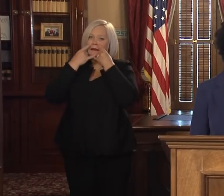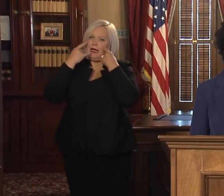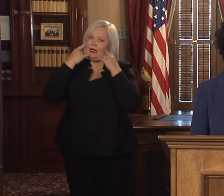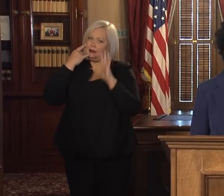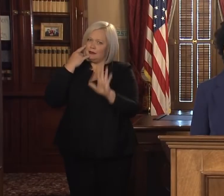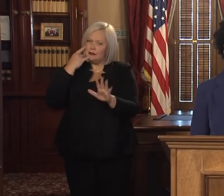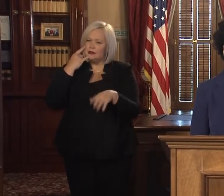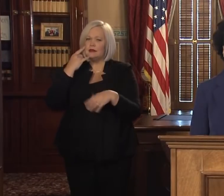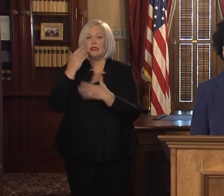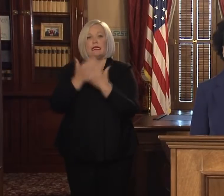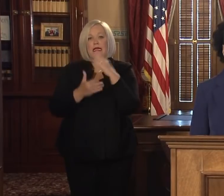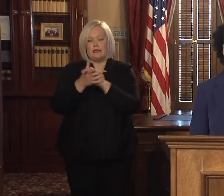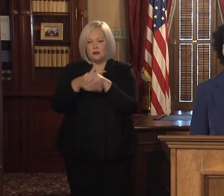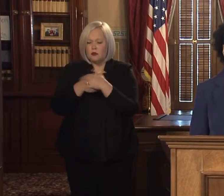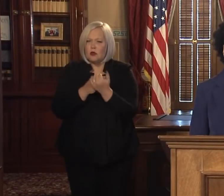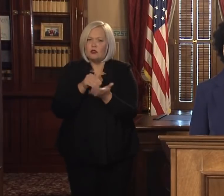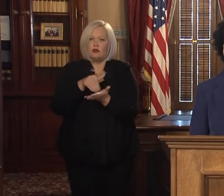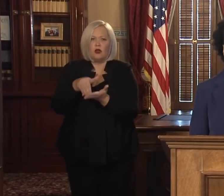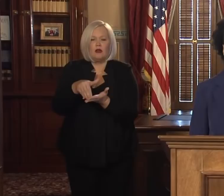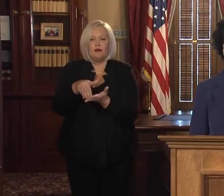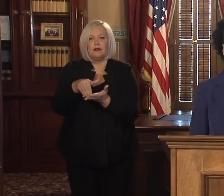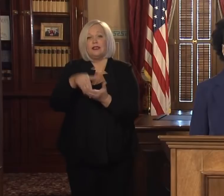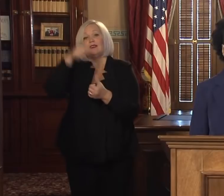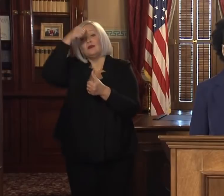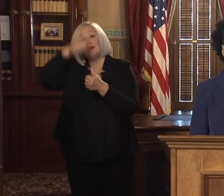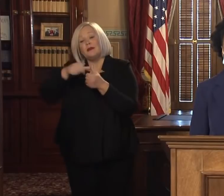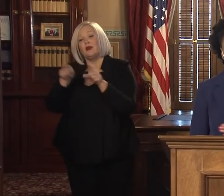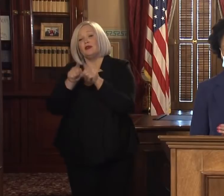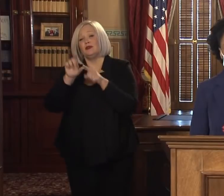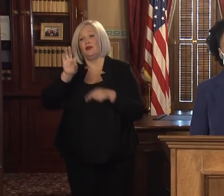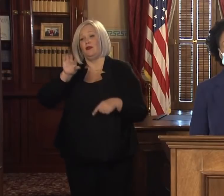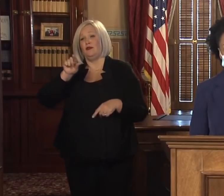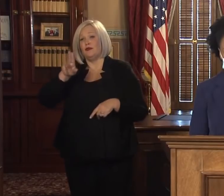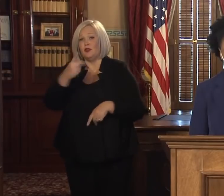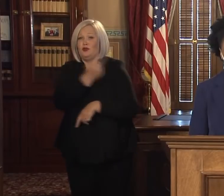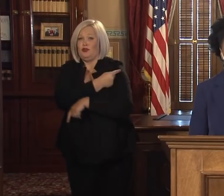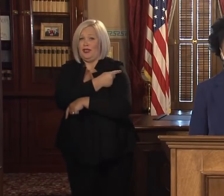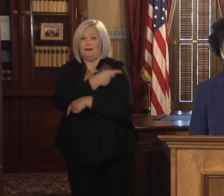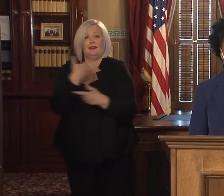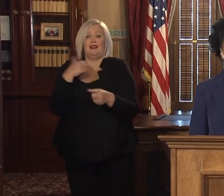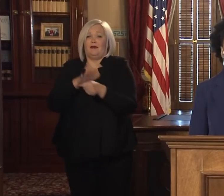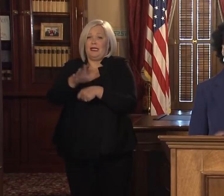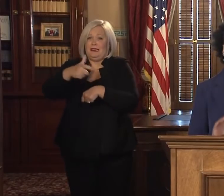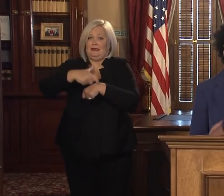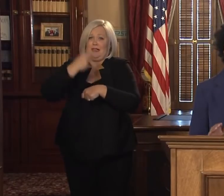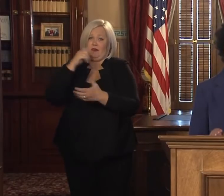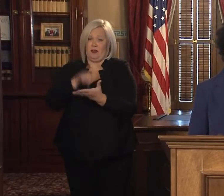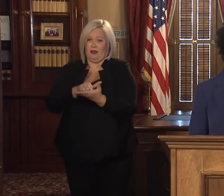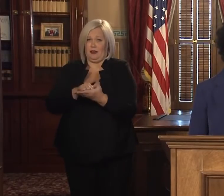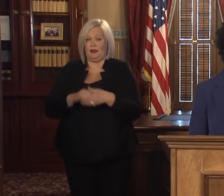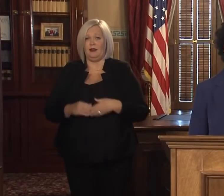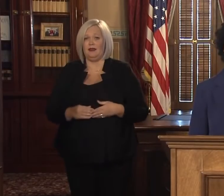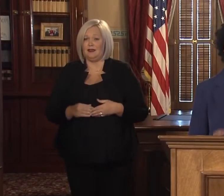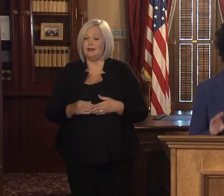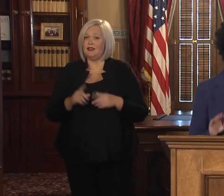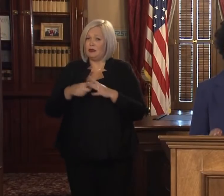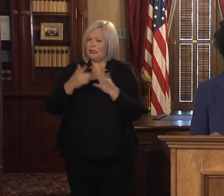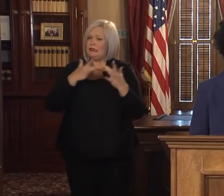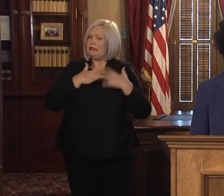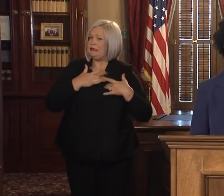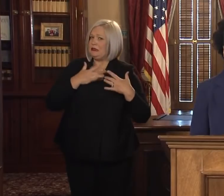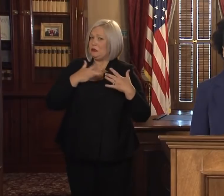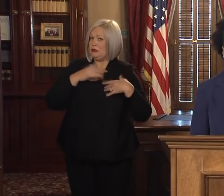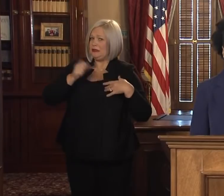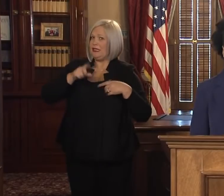your hands frequently, and please remember to get your flu shot. There's still plenty of time to do that. Things are concerning, but we are